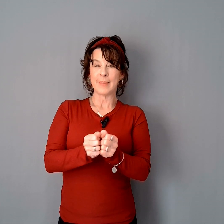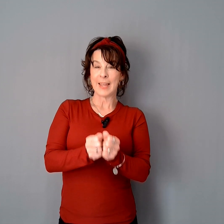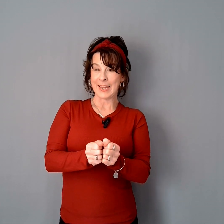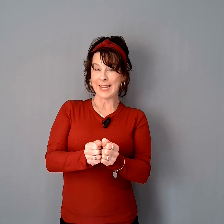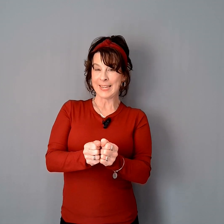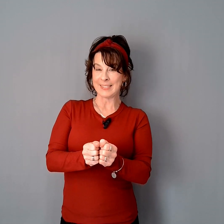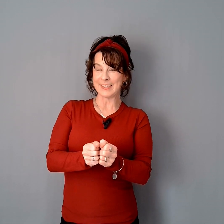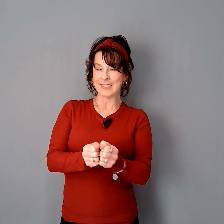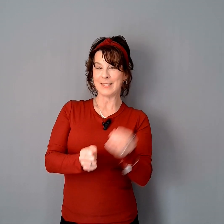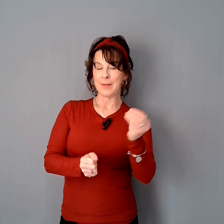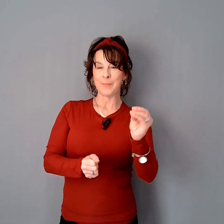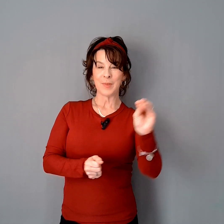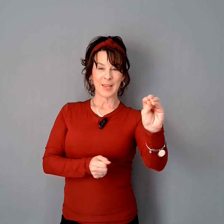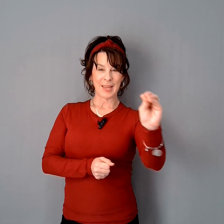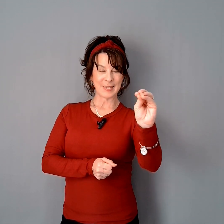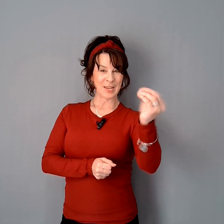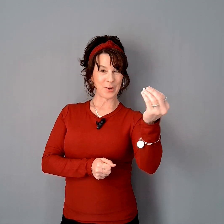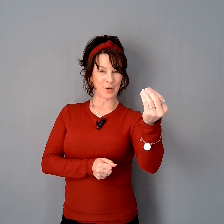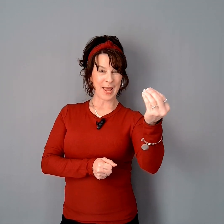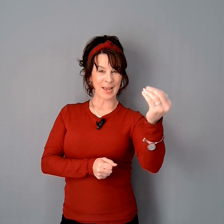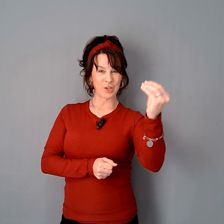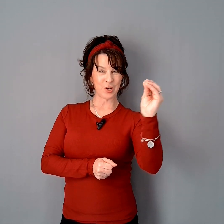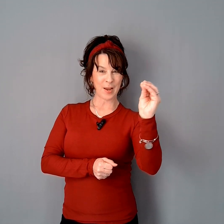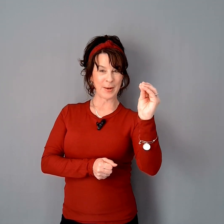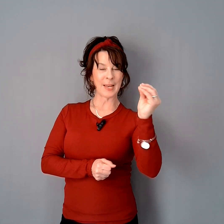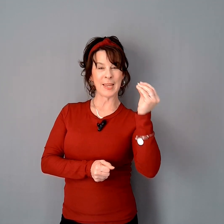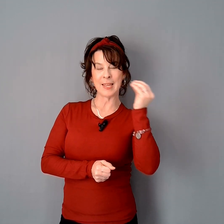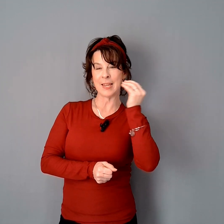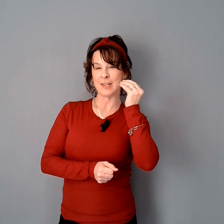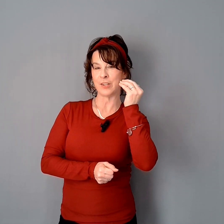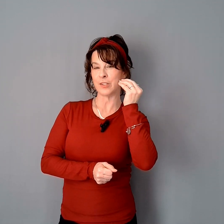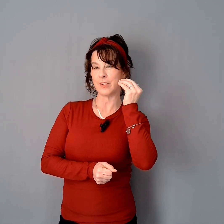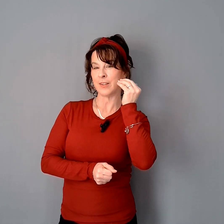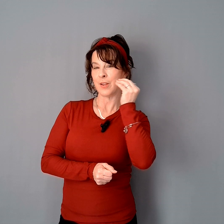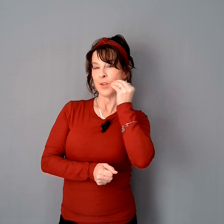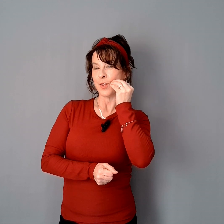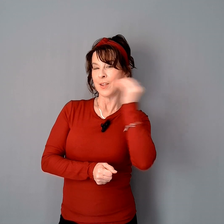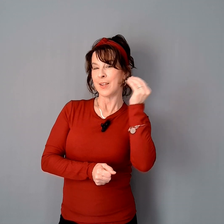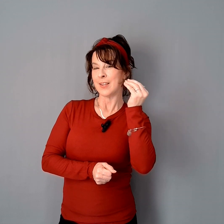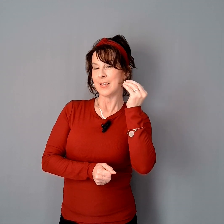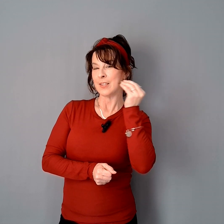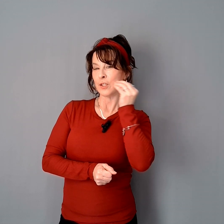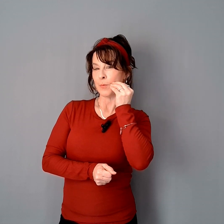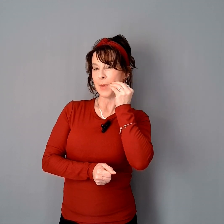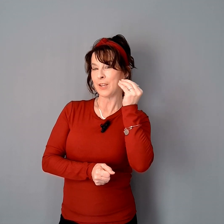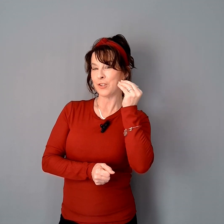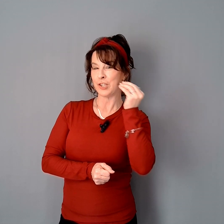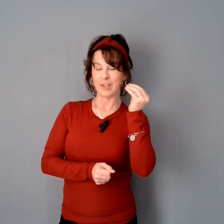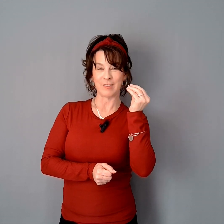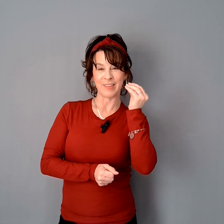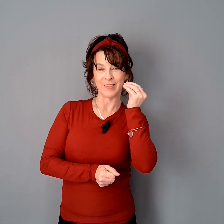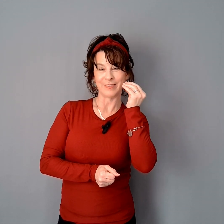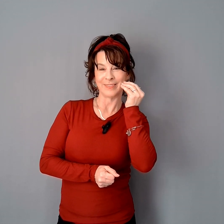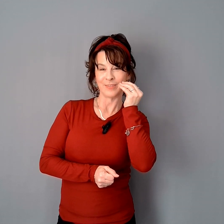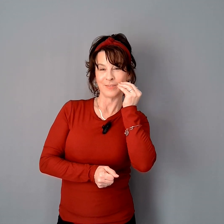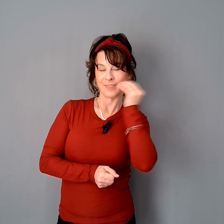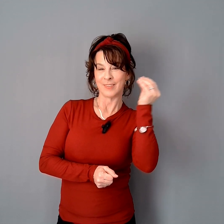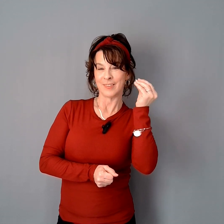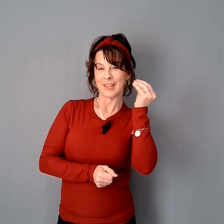a kiss. And take your action dominant hand and just smack your cheek right there like